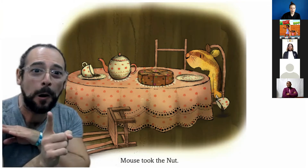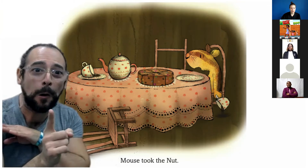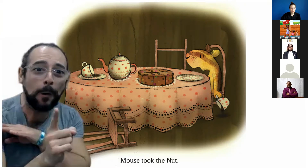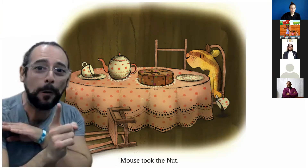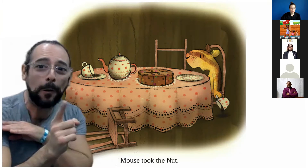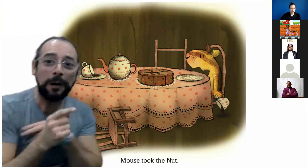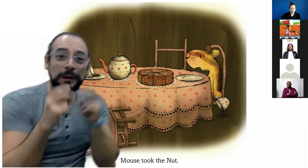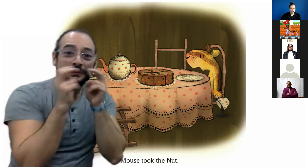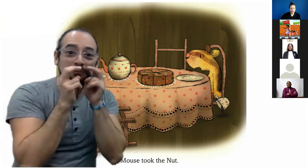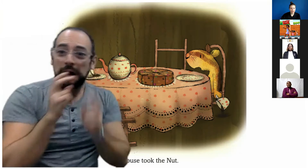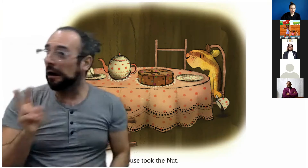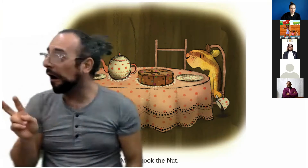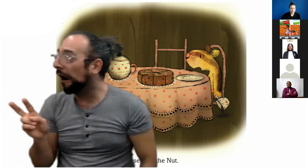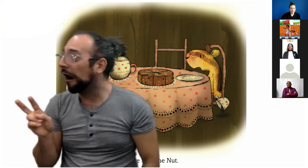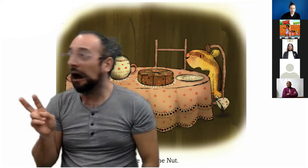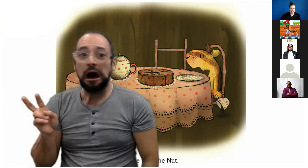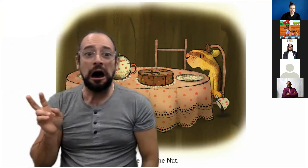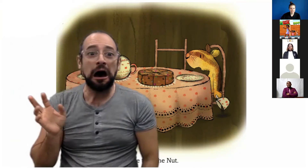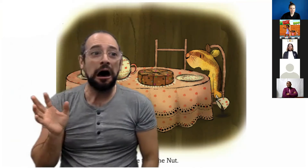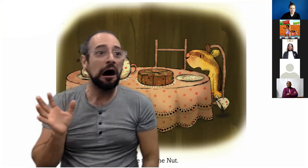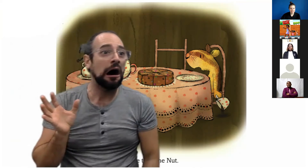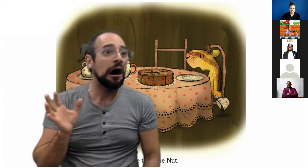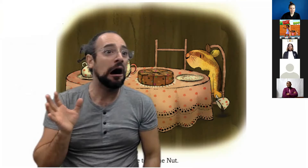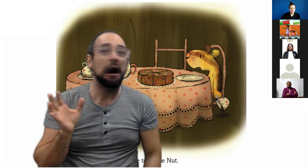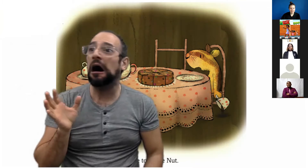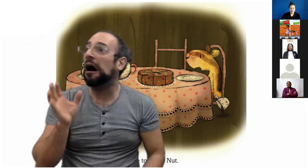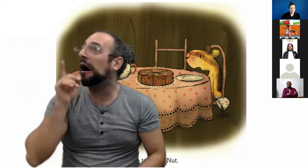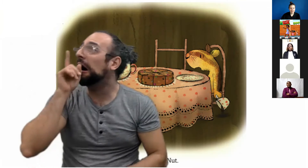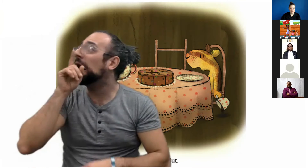Mouse took the nut.